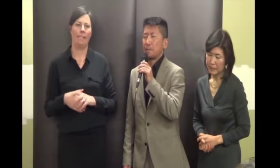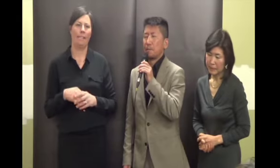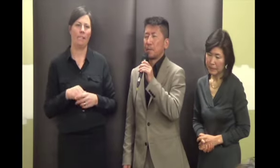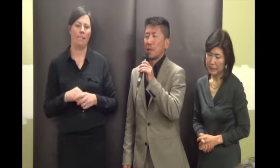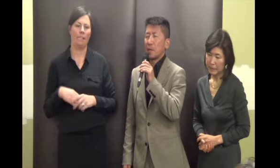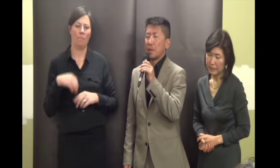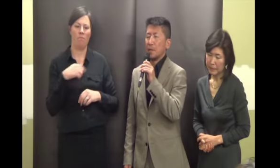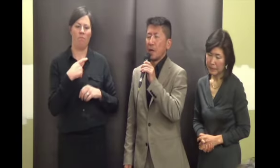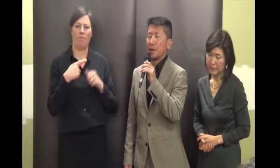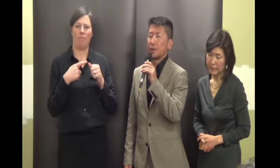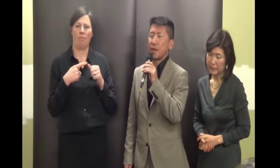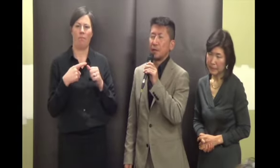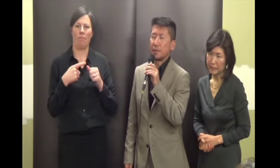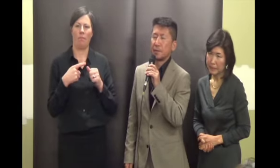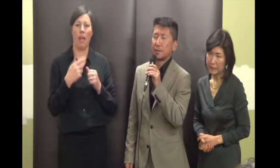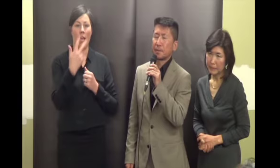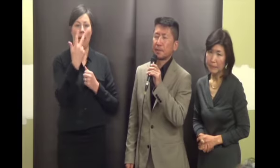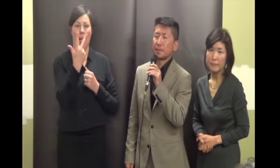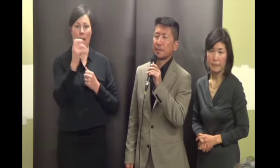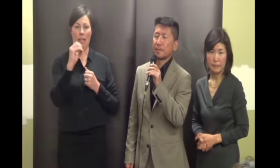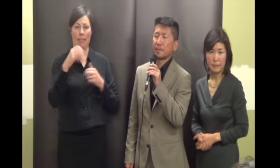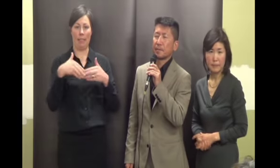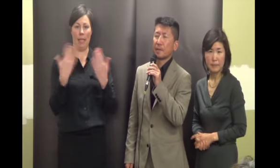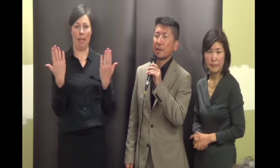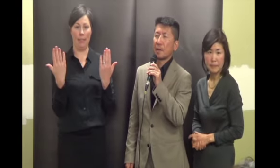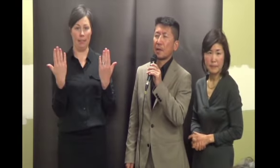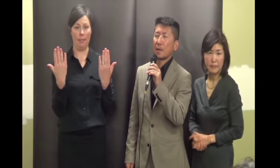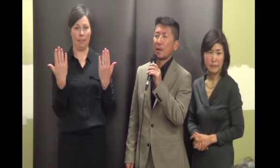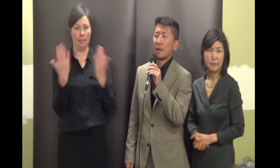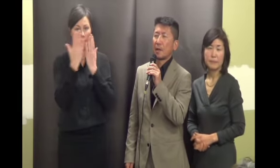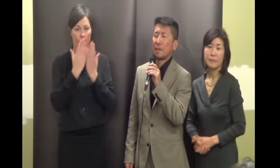Workshop is 8 days.